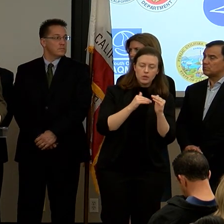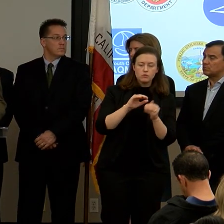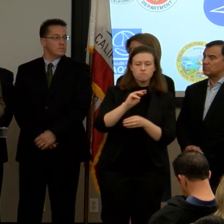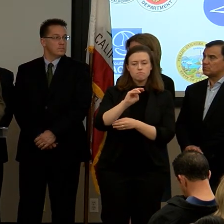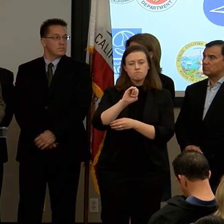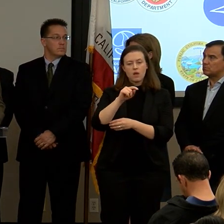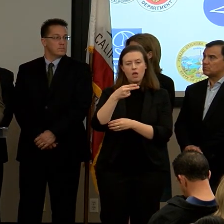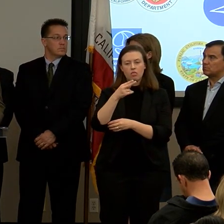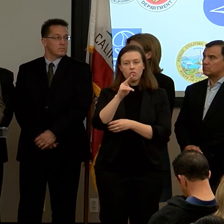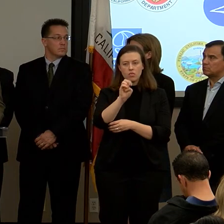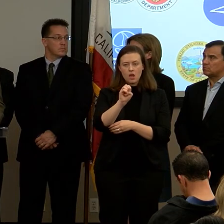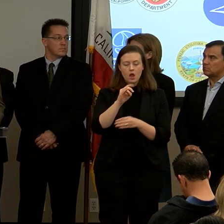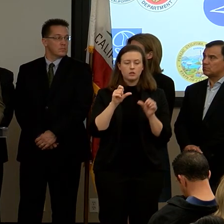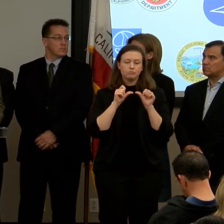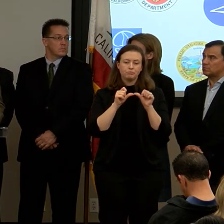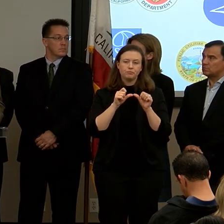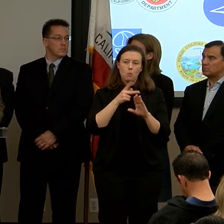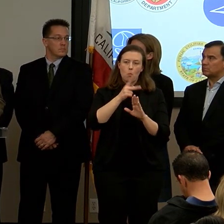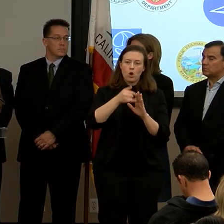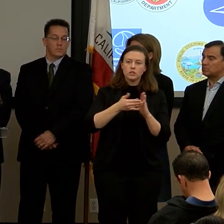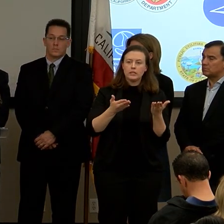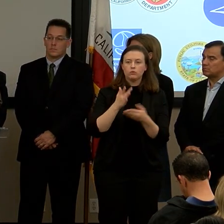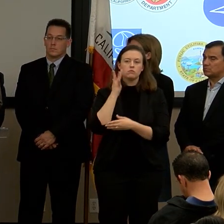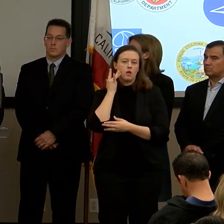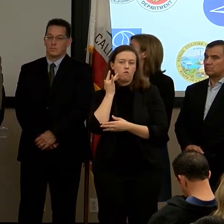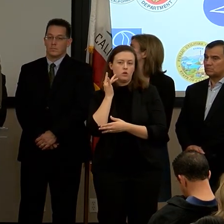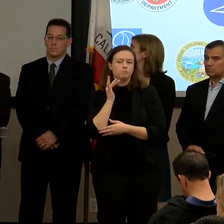methane, and to keep the projects here in California.